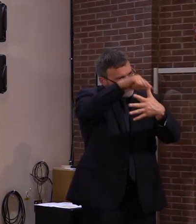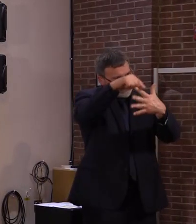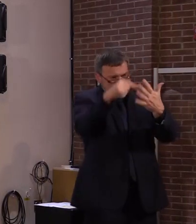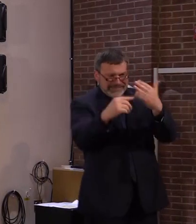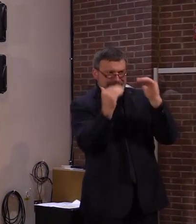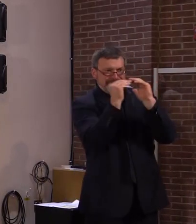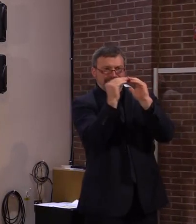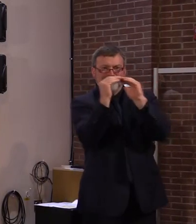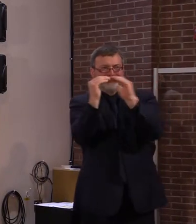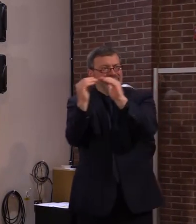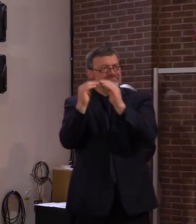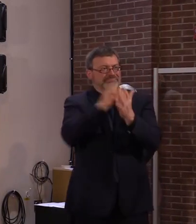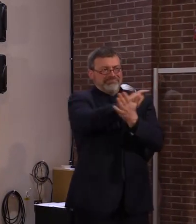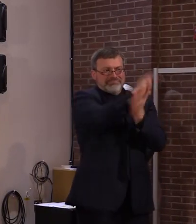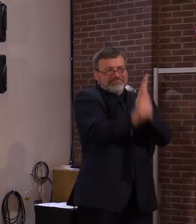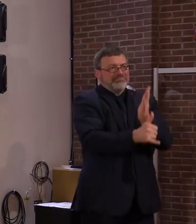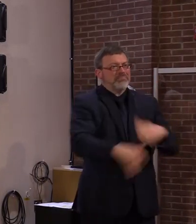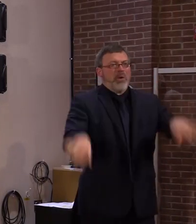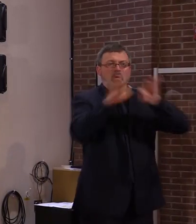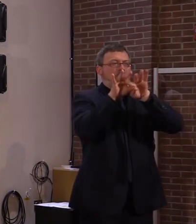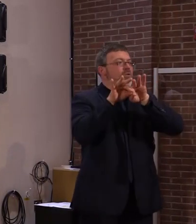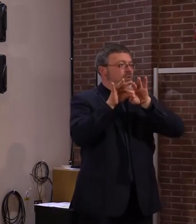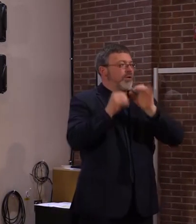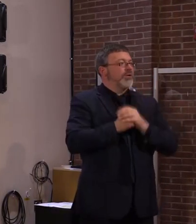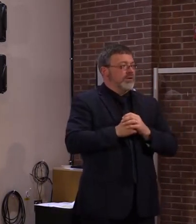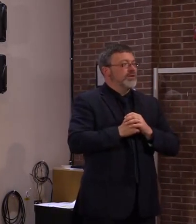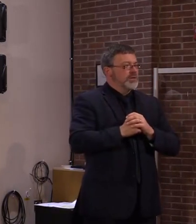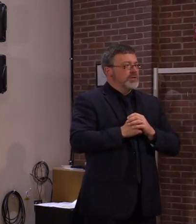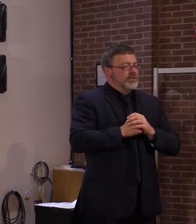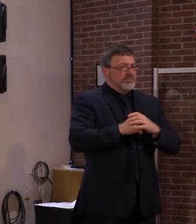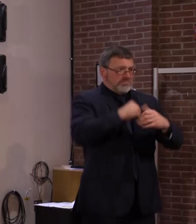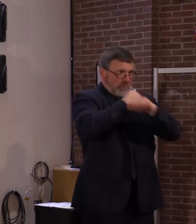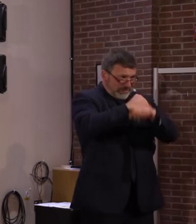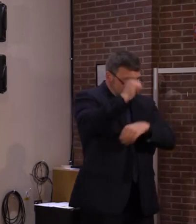Vermonters. We have to do it all. Governor?